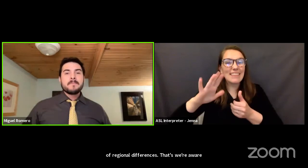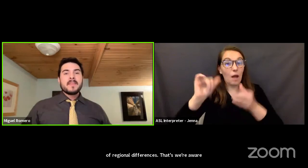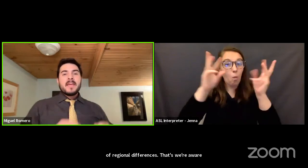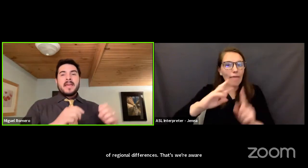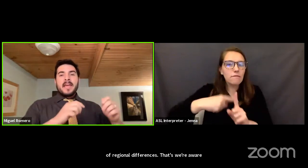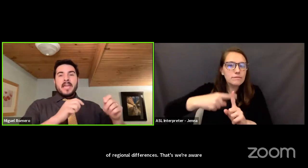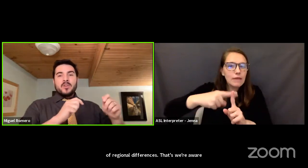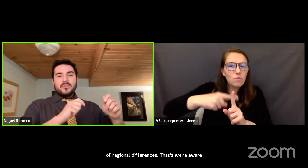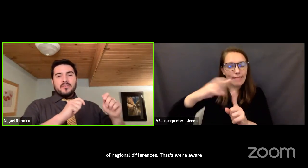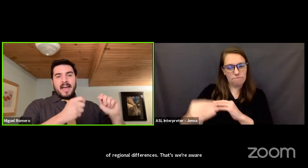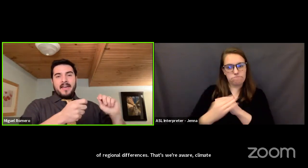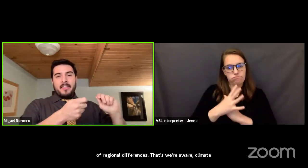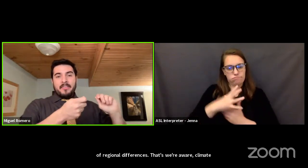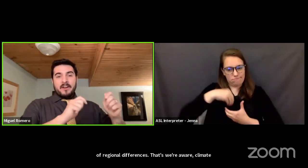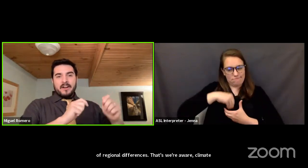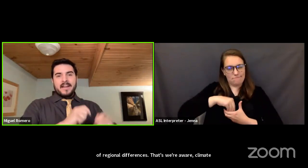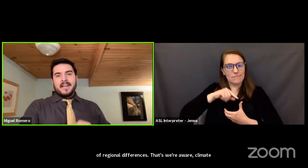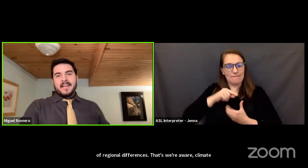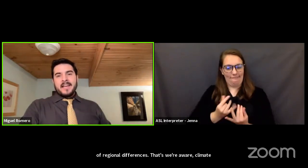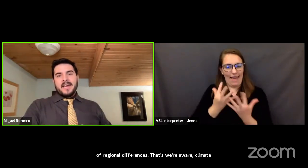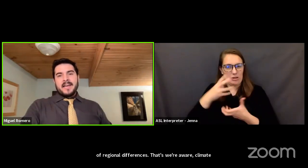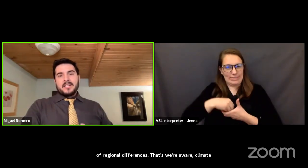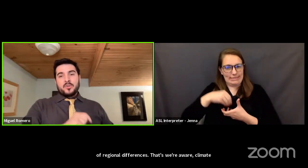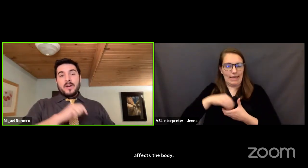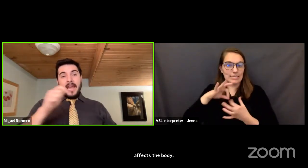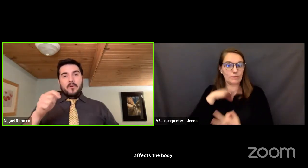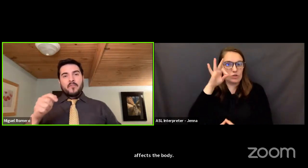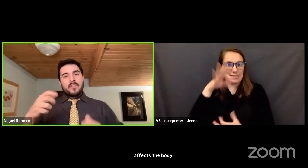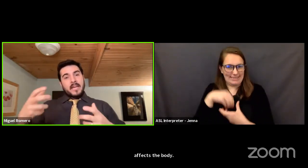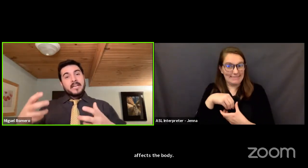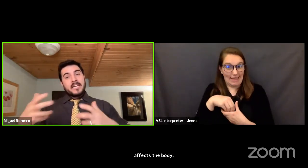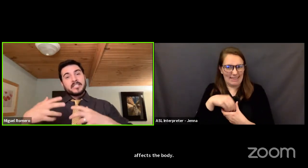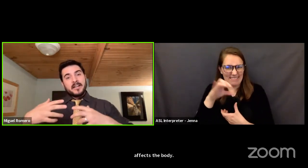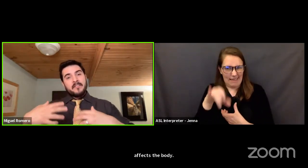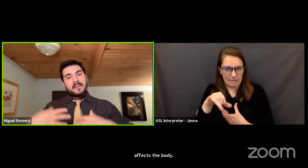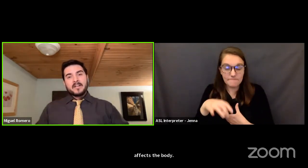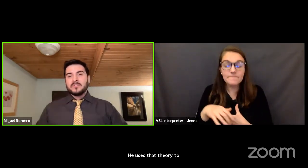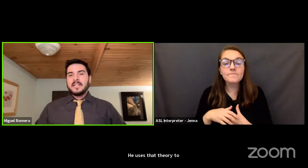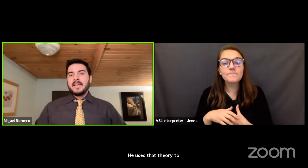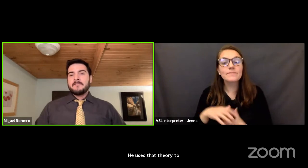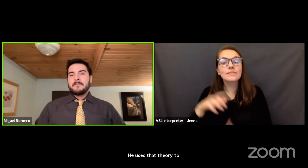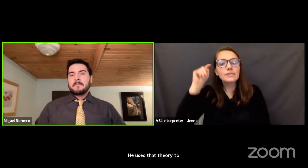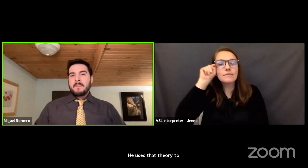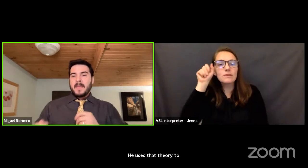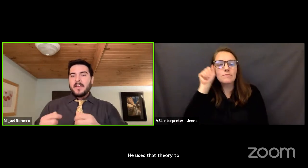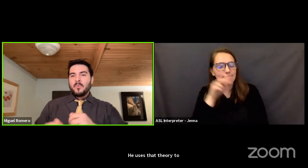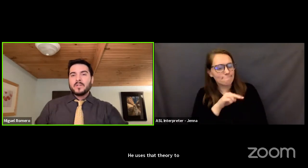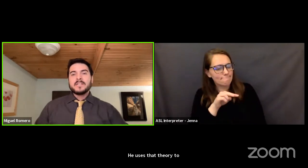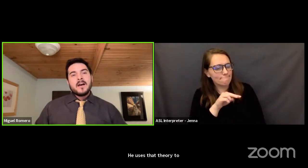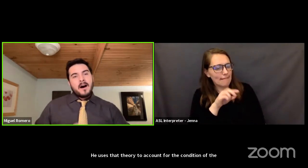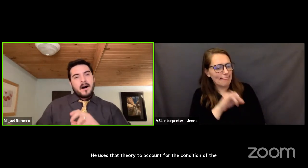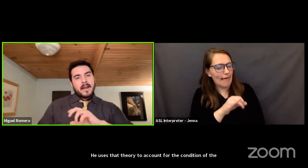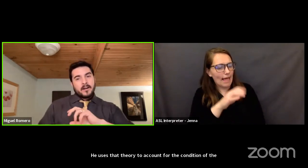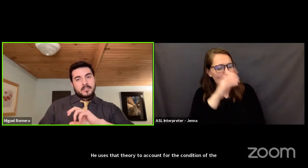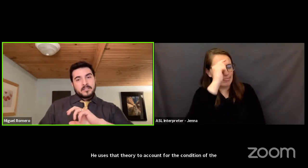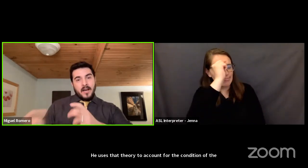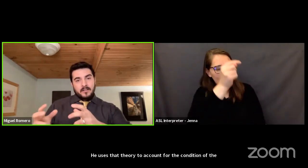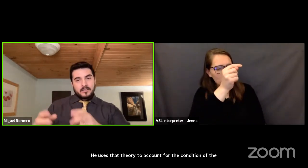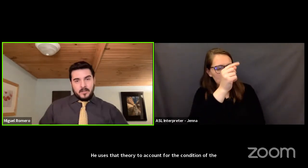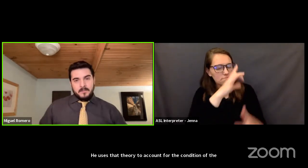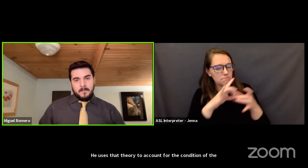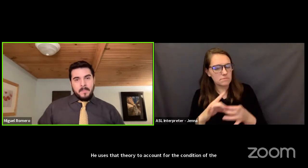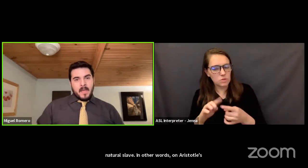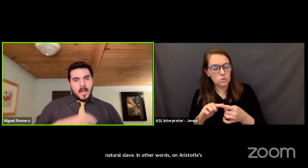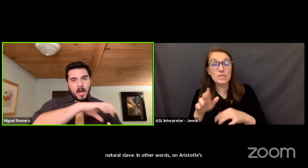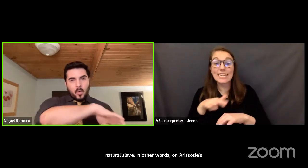the body. He uses that theory to account for the condition of the natural slave. In other words, on